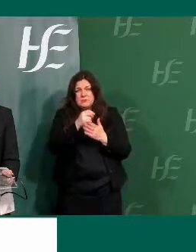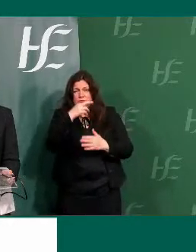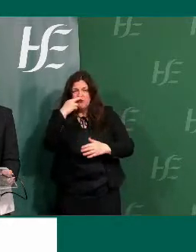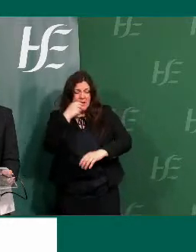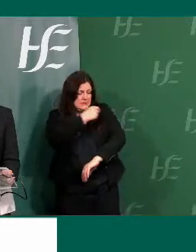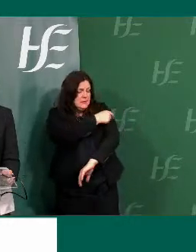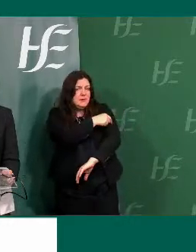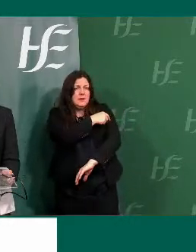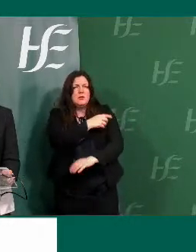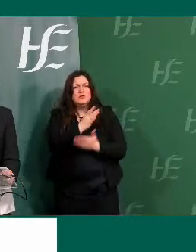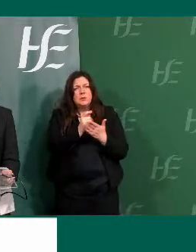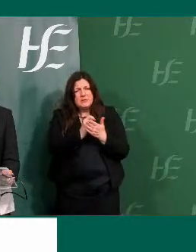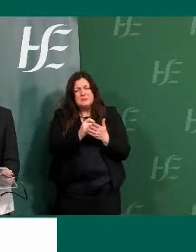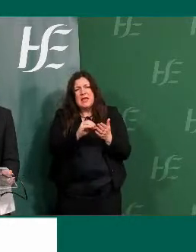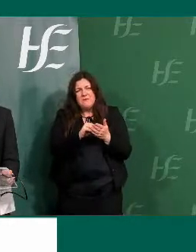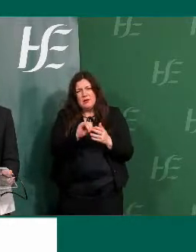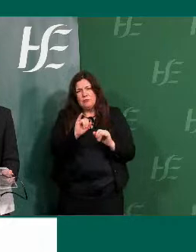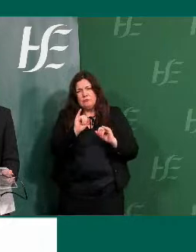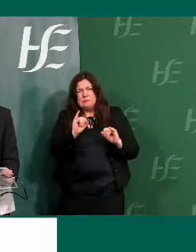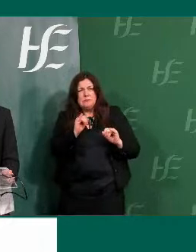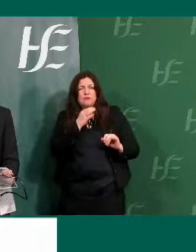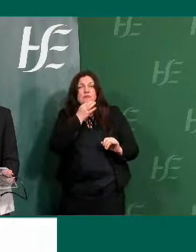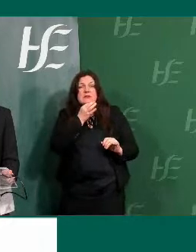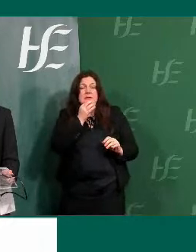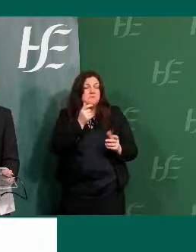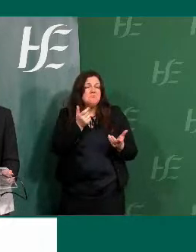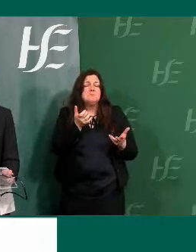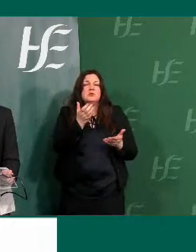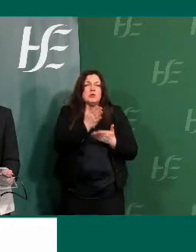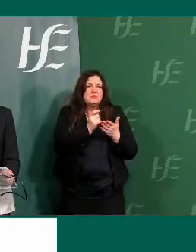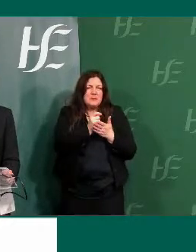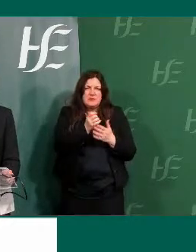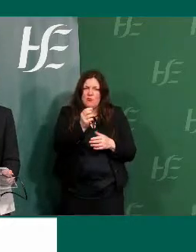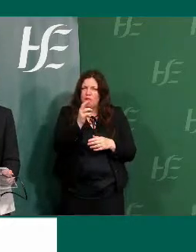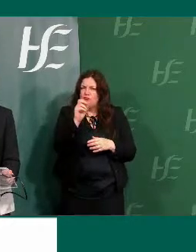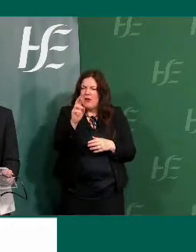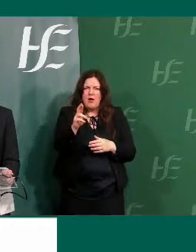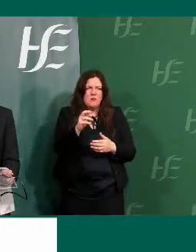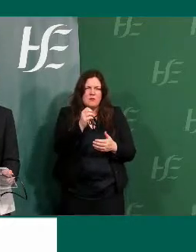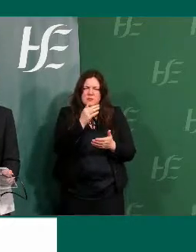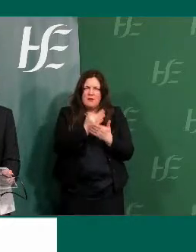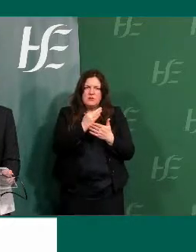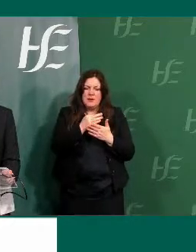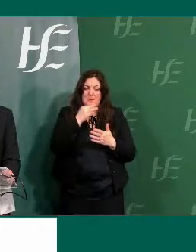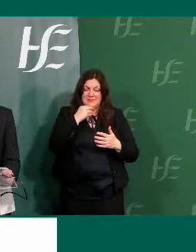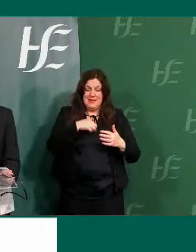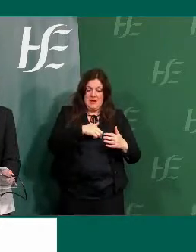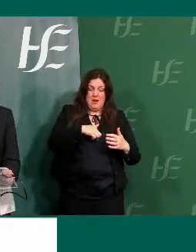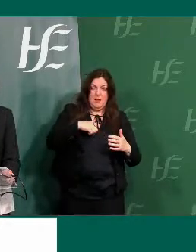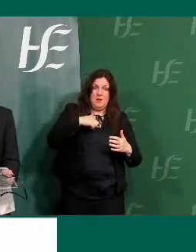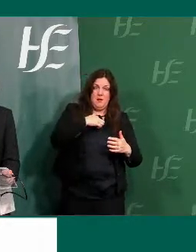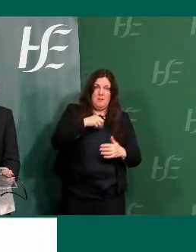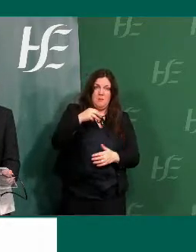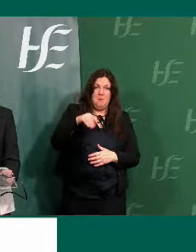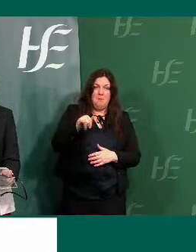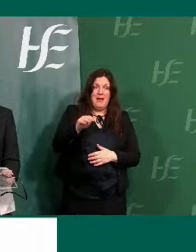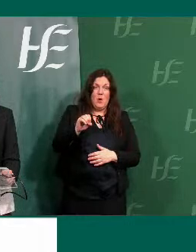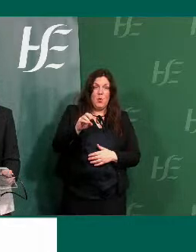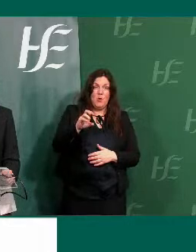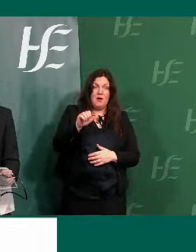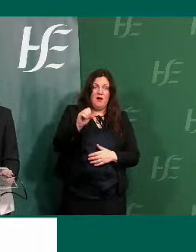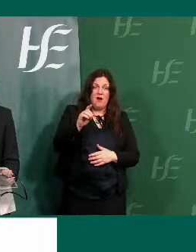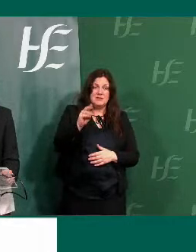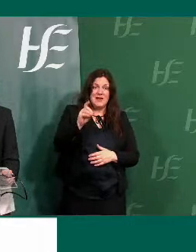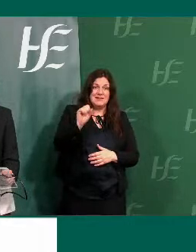of myocarditis or pericarditis. So that's inflammation of the heart or the lining of the heart. These risks are very rare. It tends